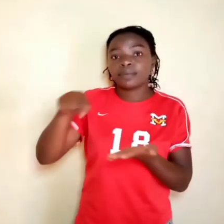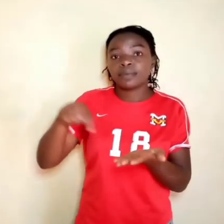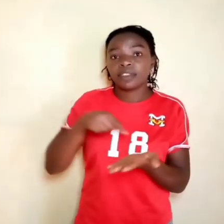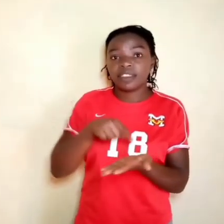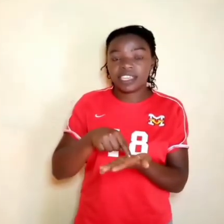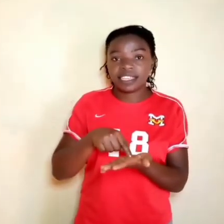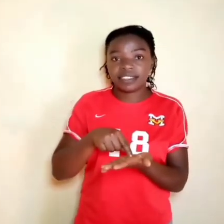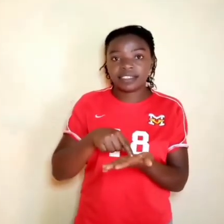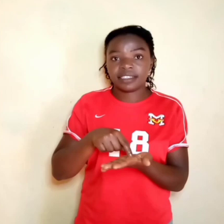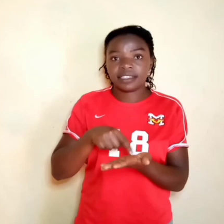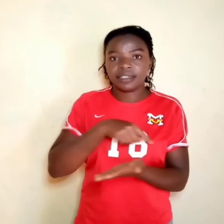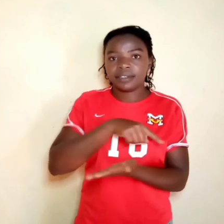This,